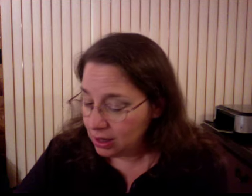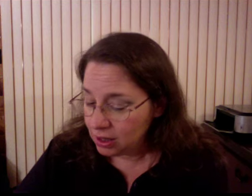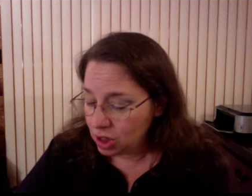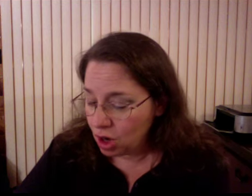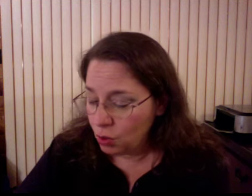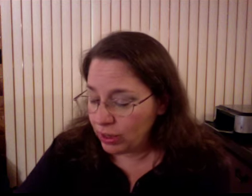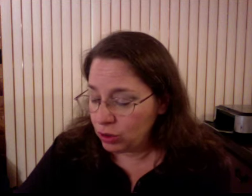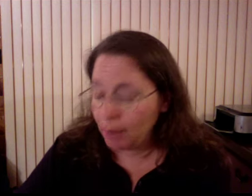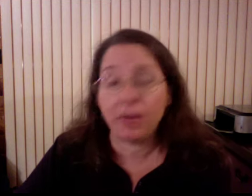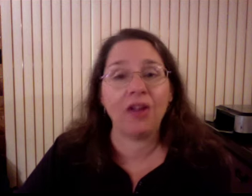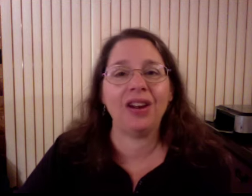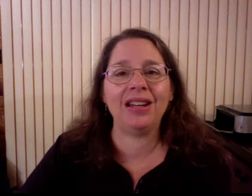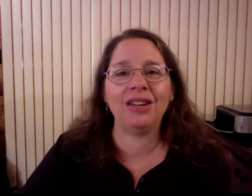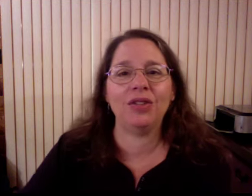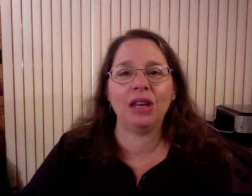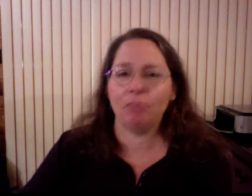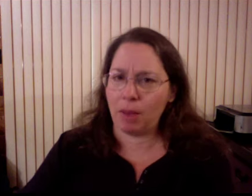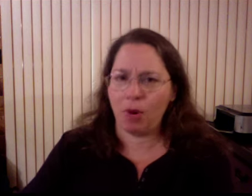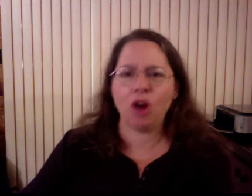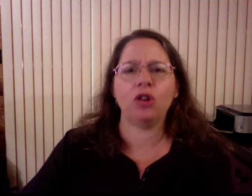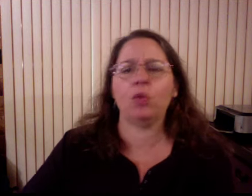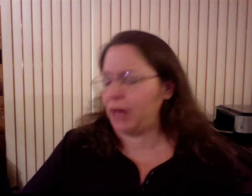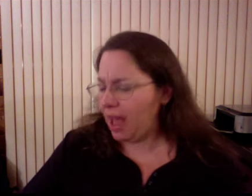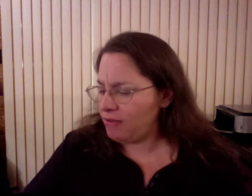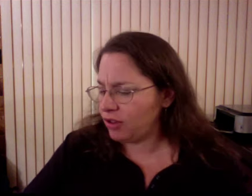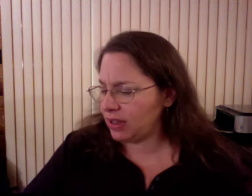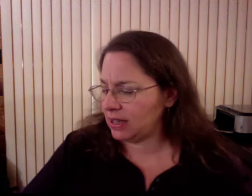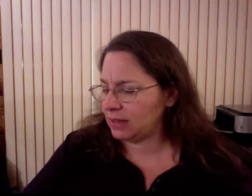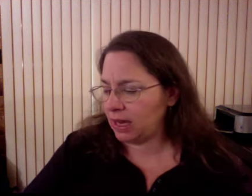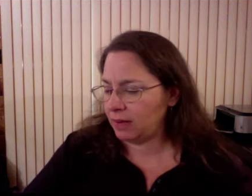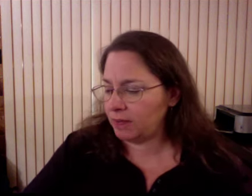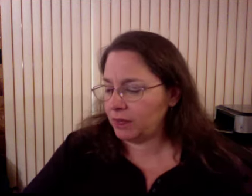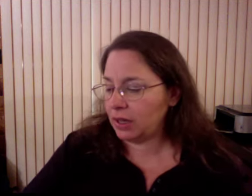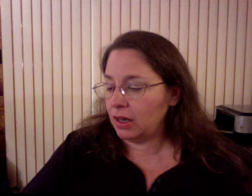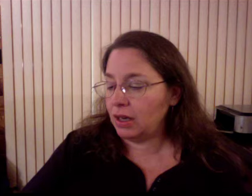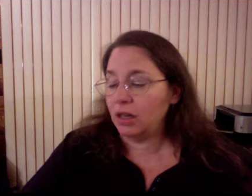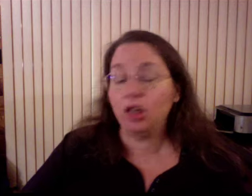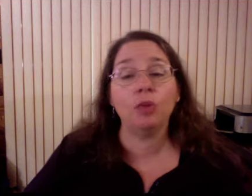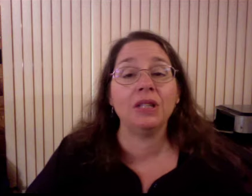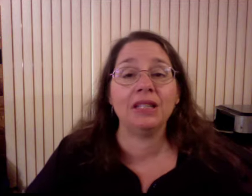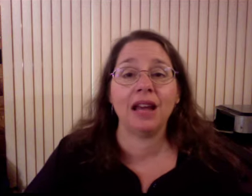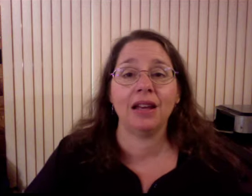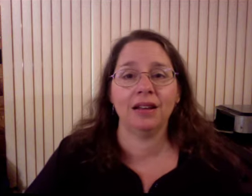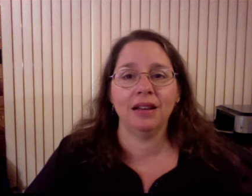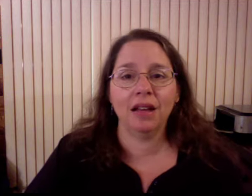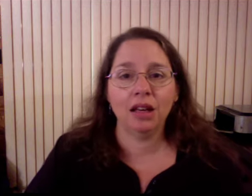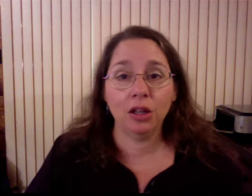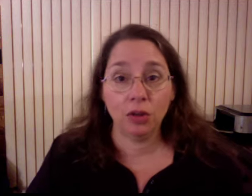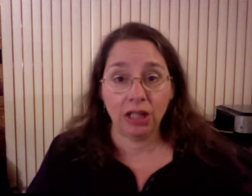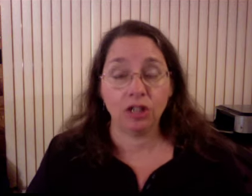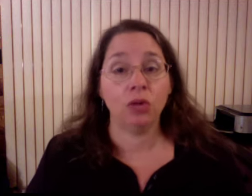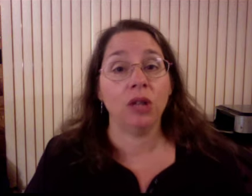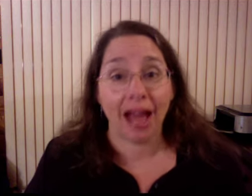So when you get married and you think, "My partner will be everything to me," you're mistaken. You need to get